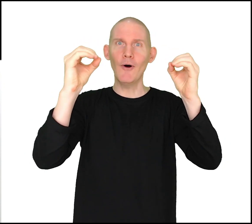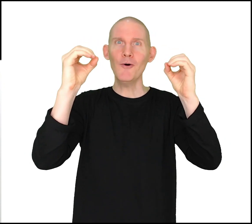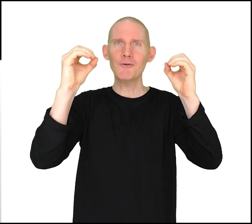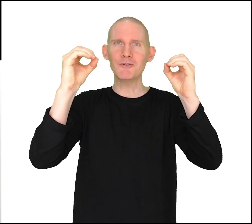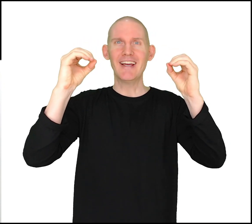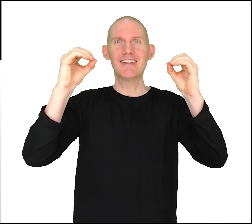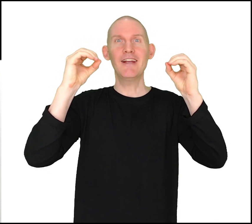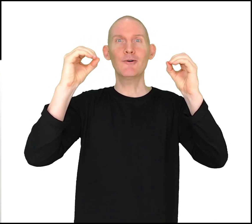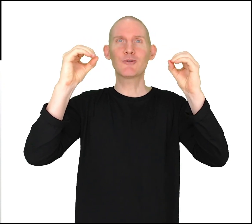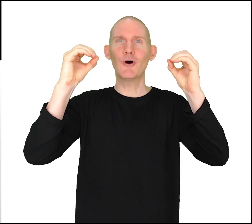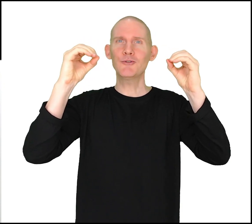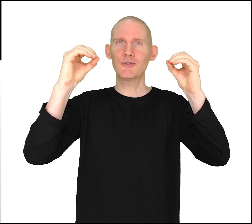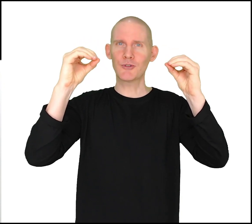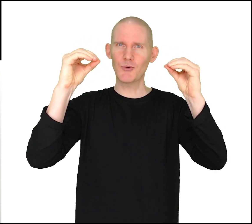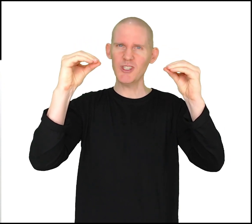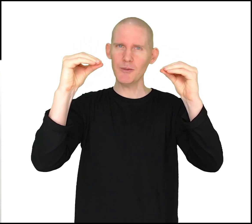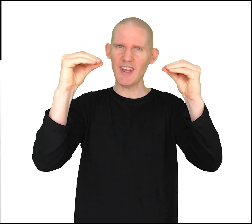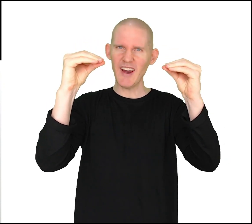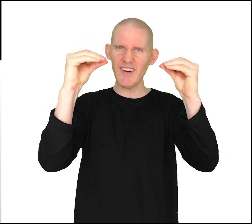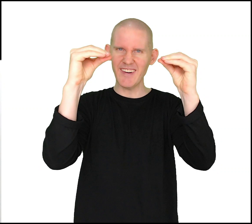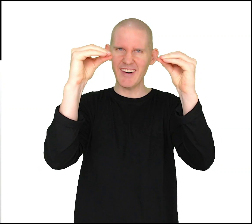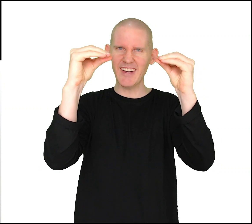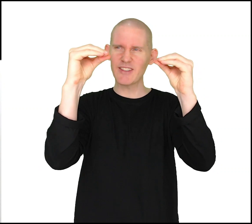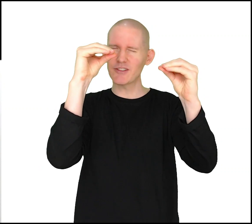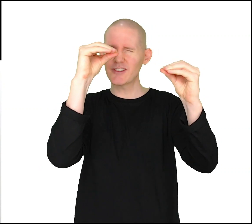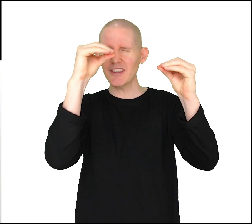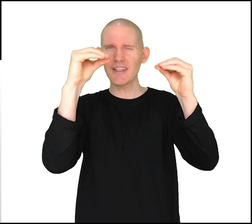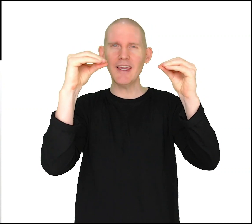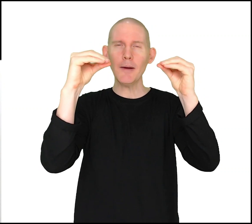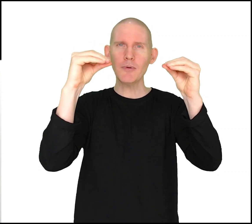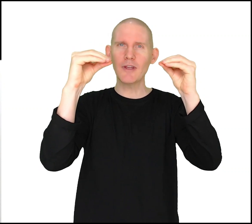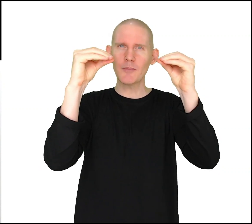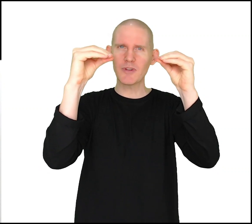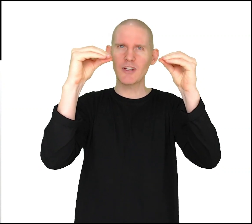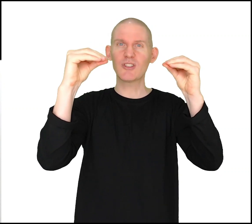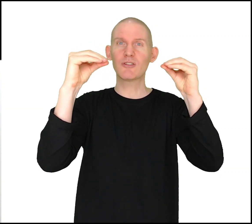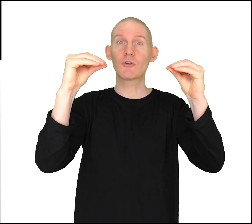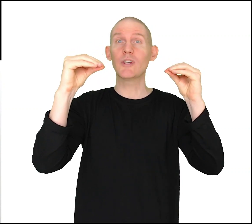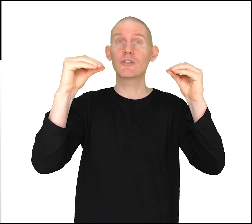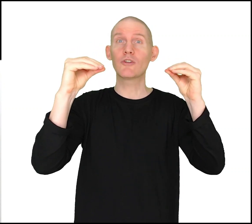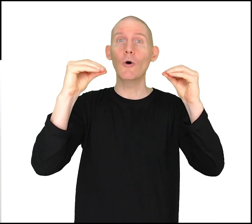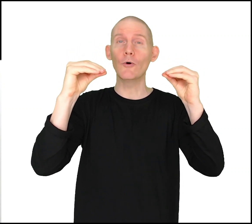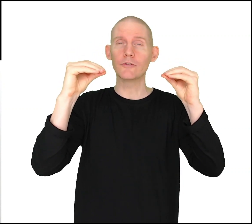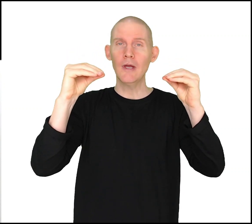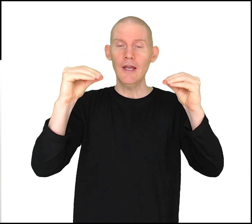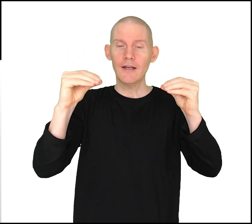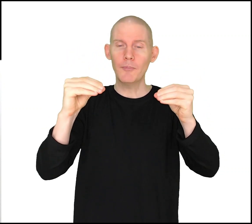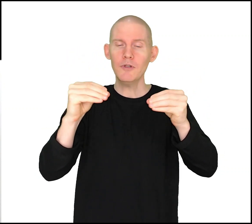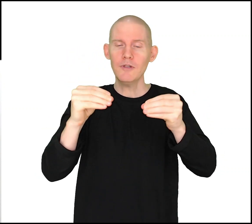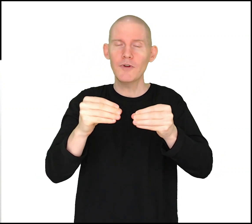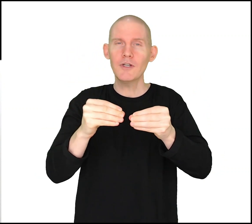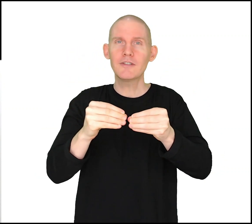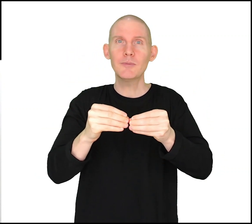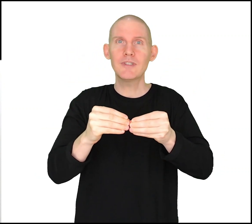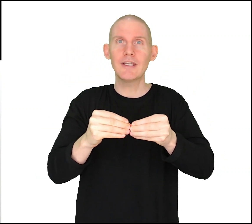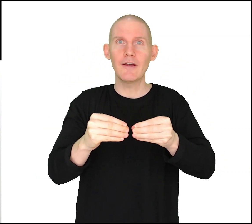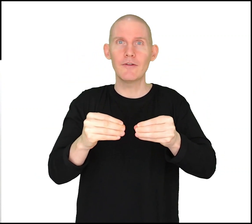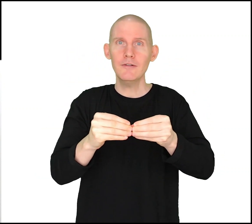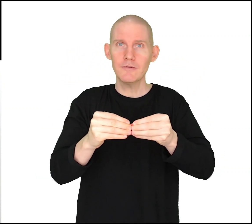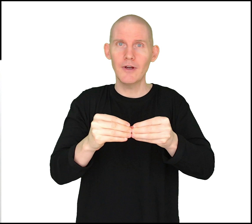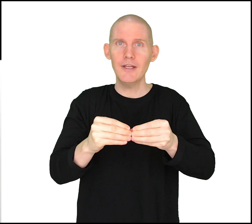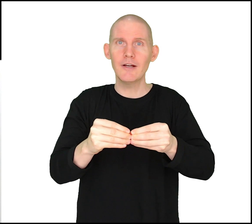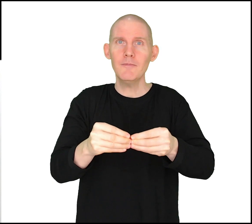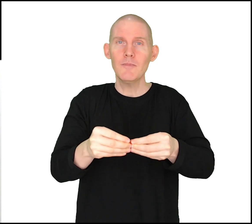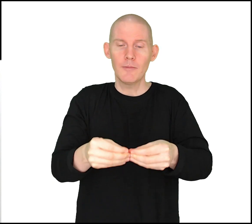have O's. Take those O's, squish them down, all right? There's still a gap in there, but they're just squished O's. Now put the fingertips